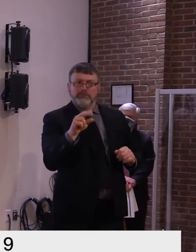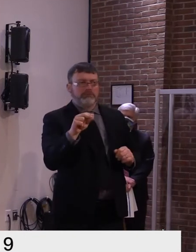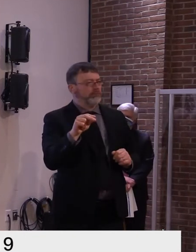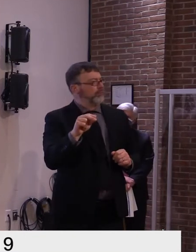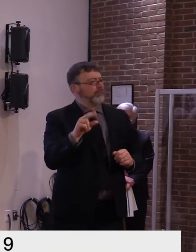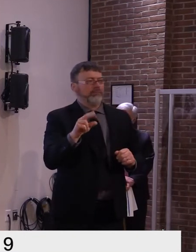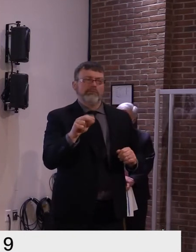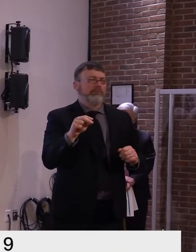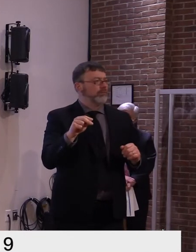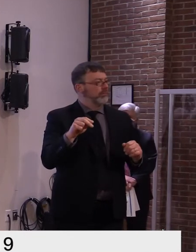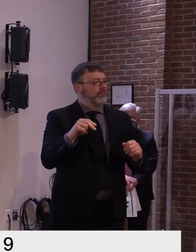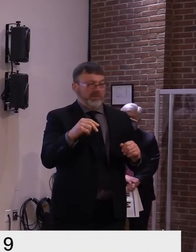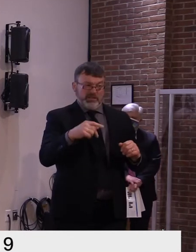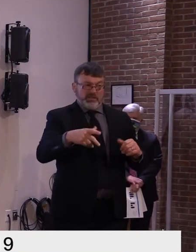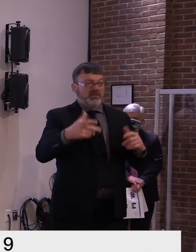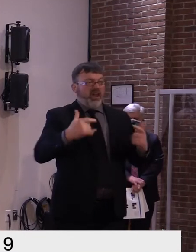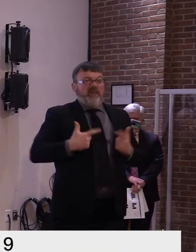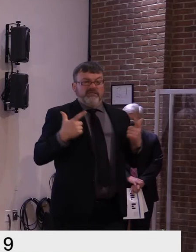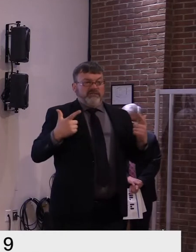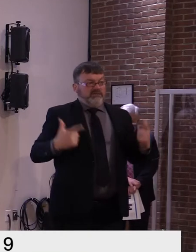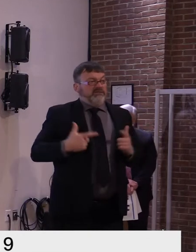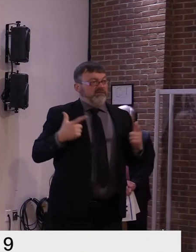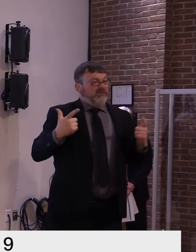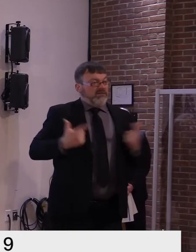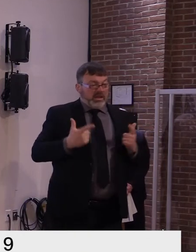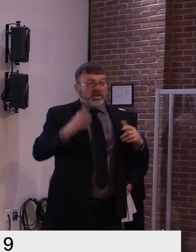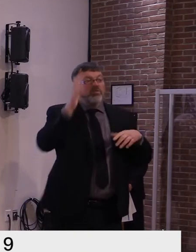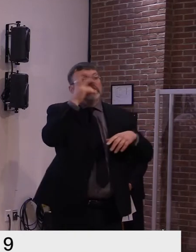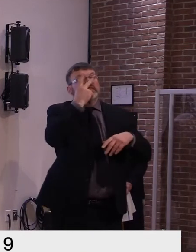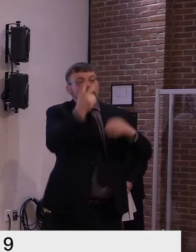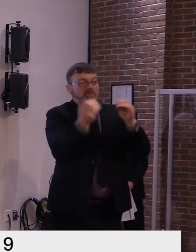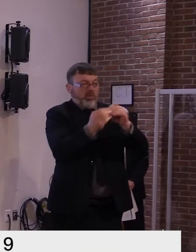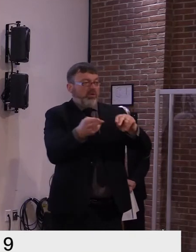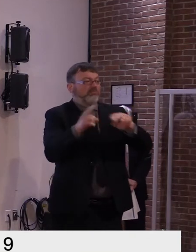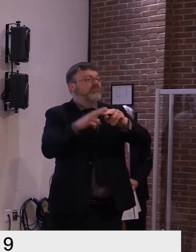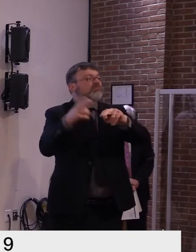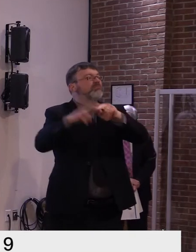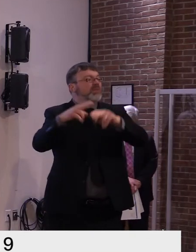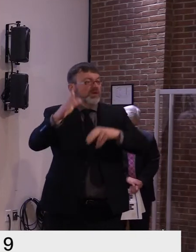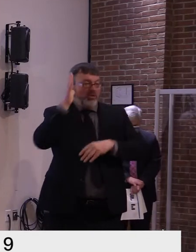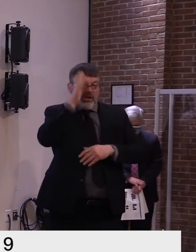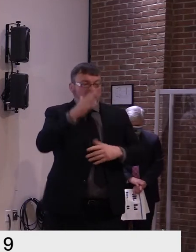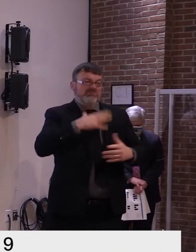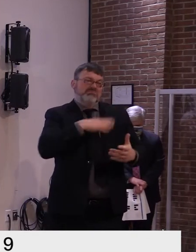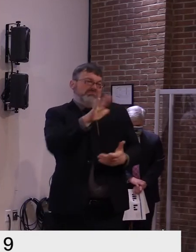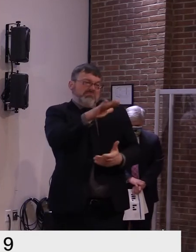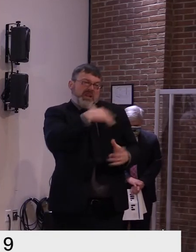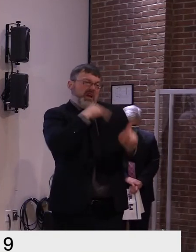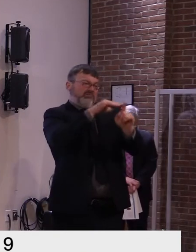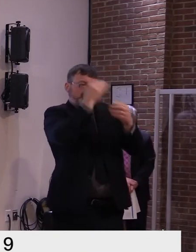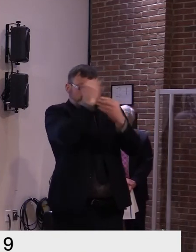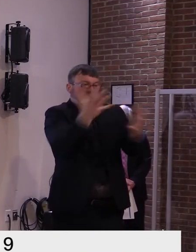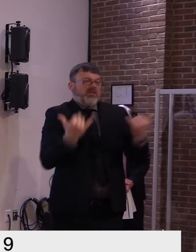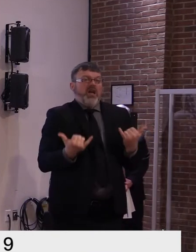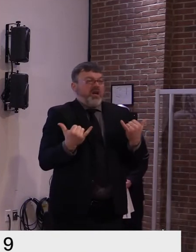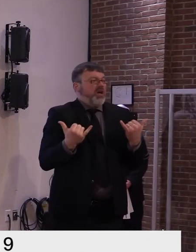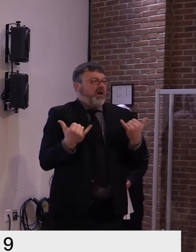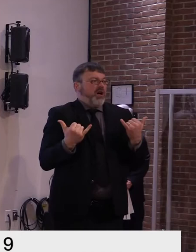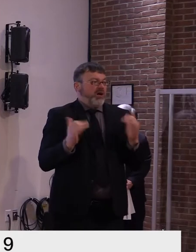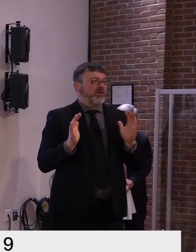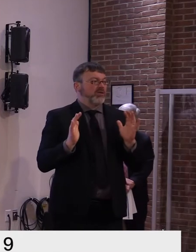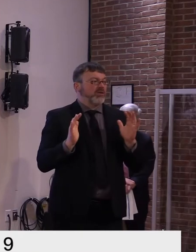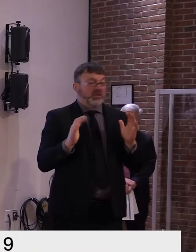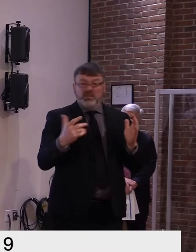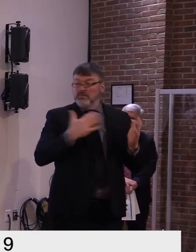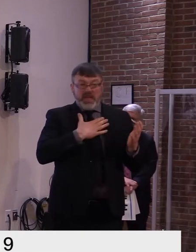in our communities now and more potential for spread. We see it in our situation reports every day, where every aspect